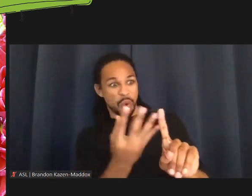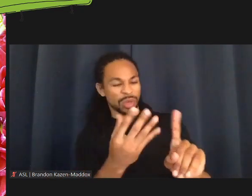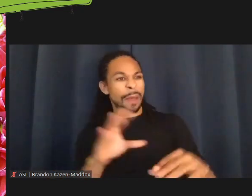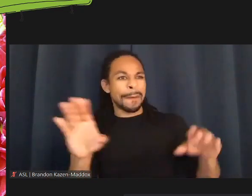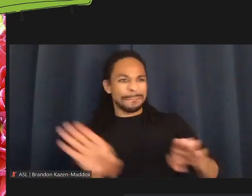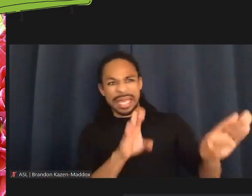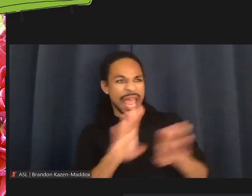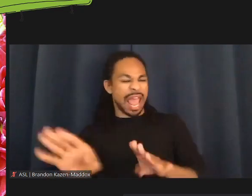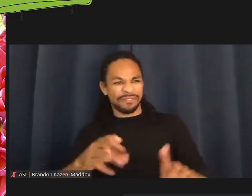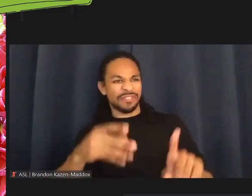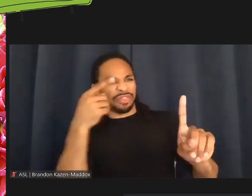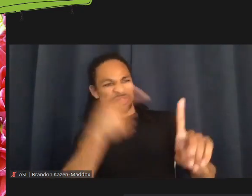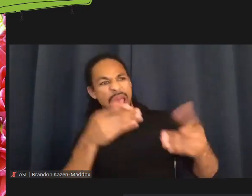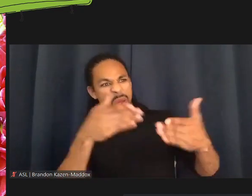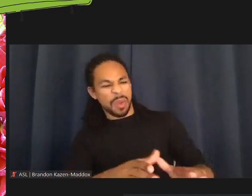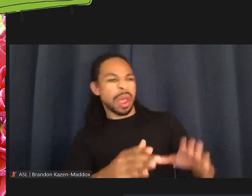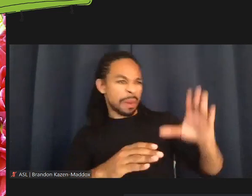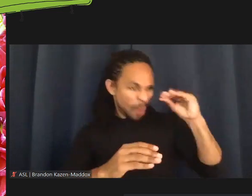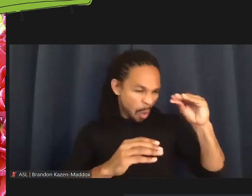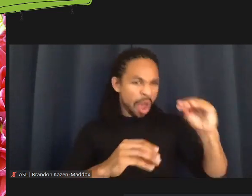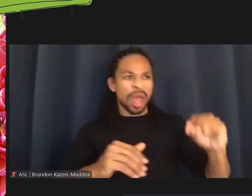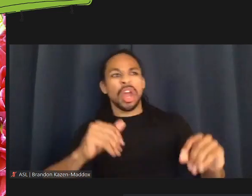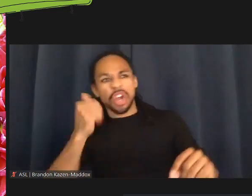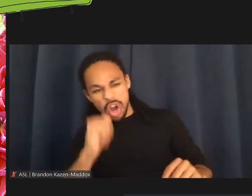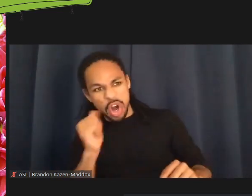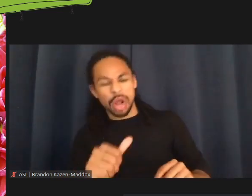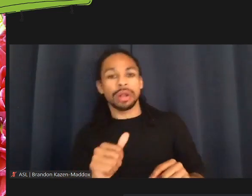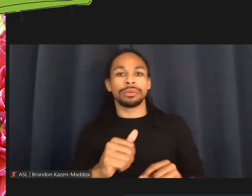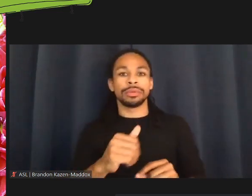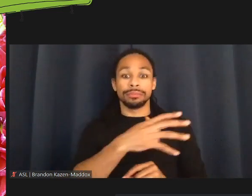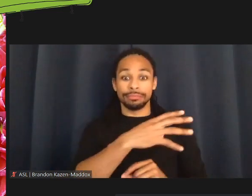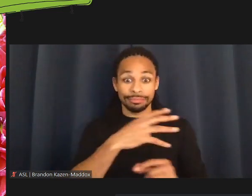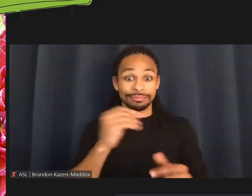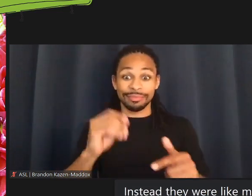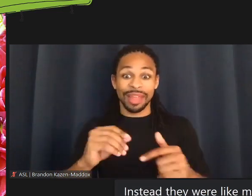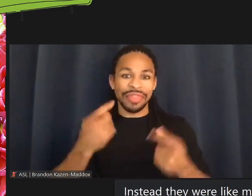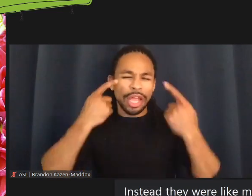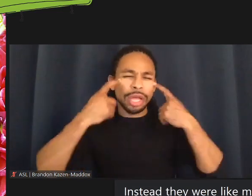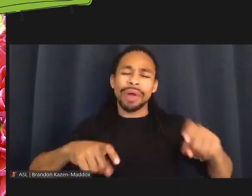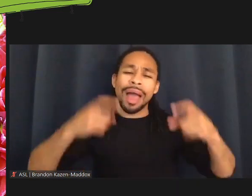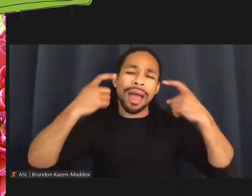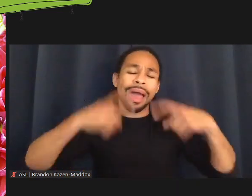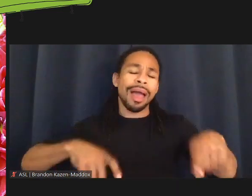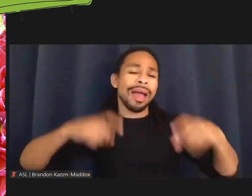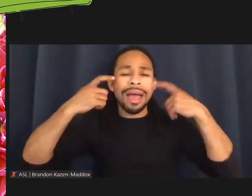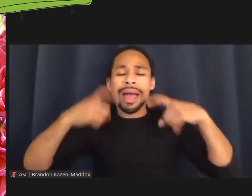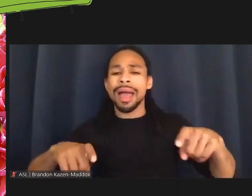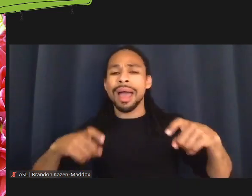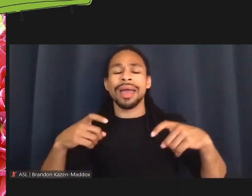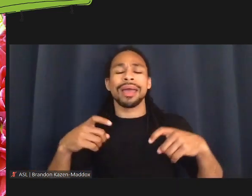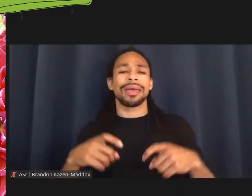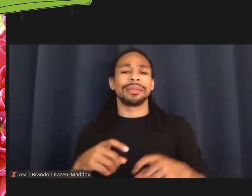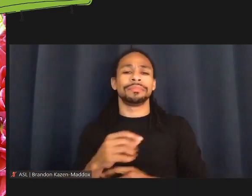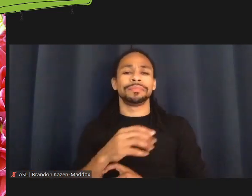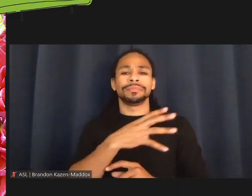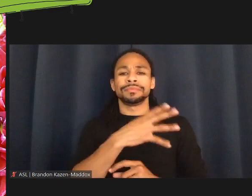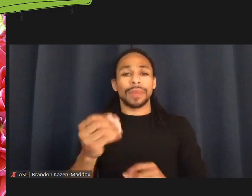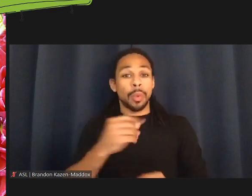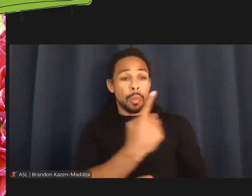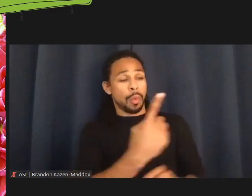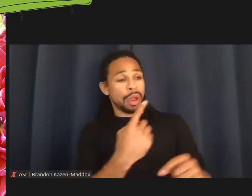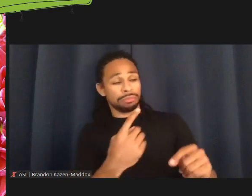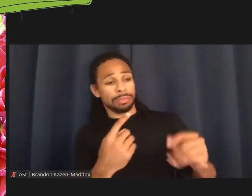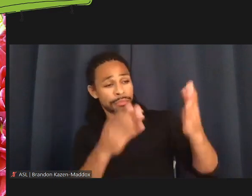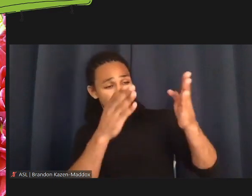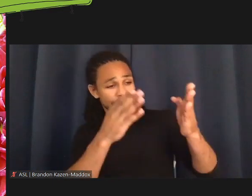"Clean doves from their eyes." One mother recalled her child saying, "Mom, I'm so mad at God because